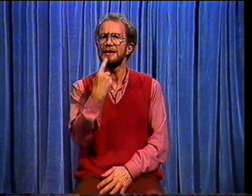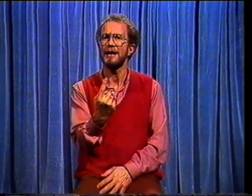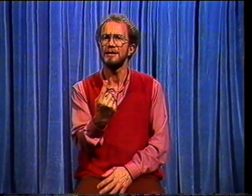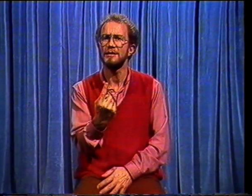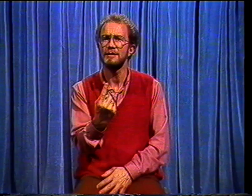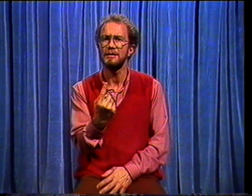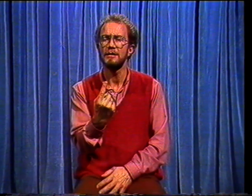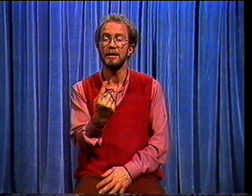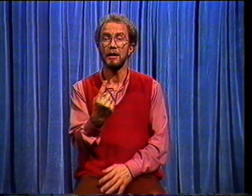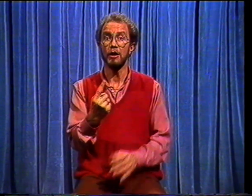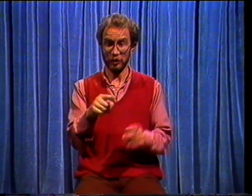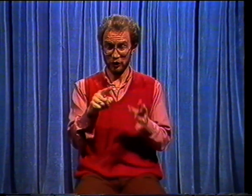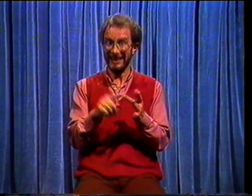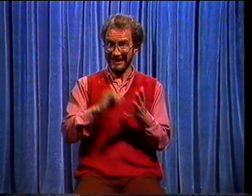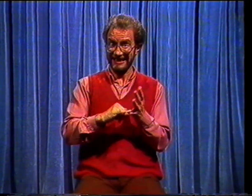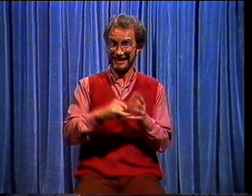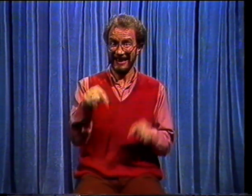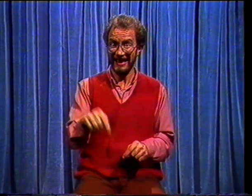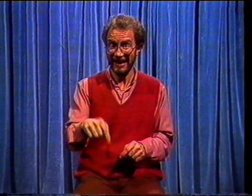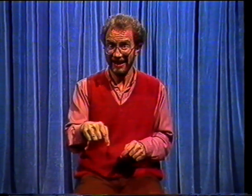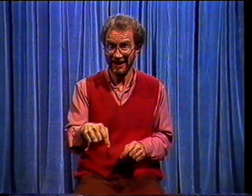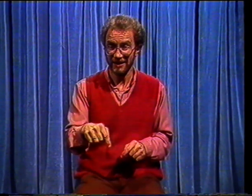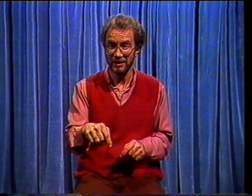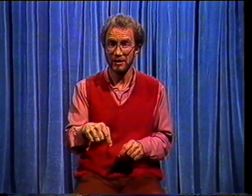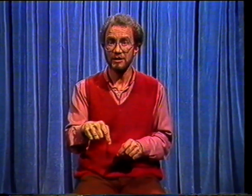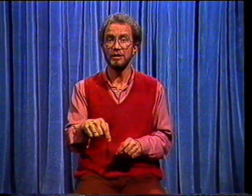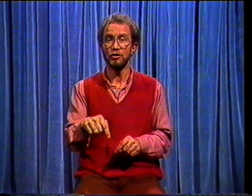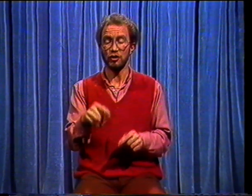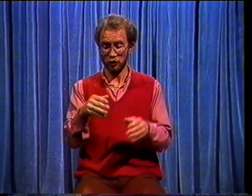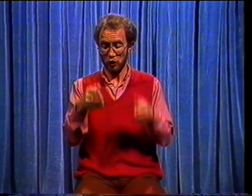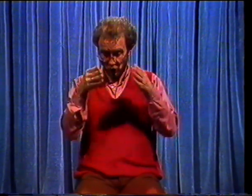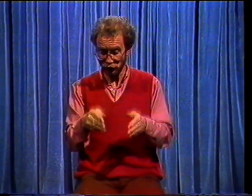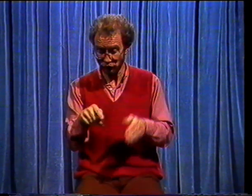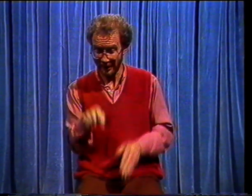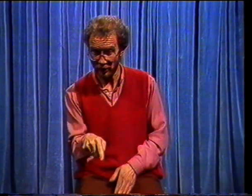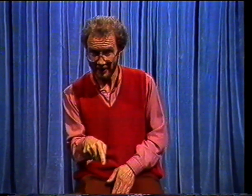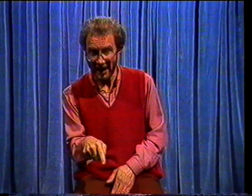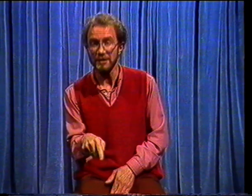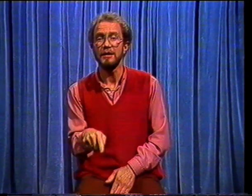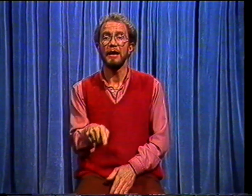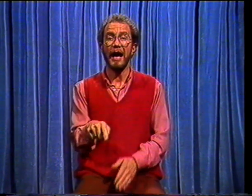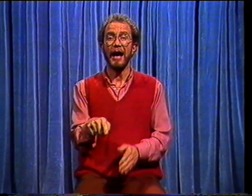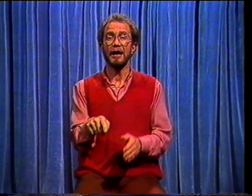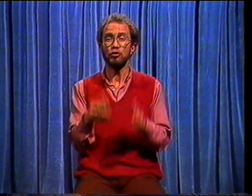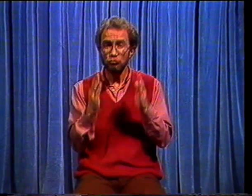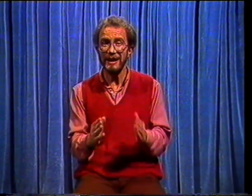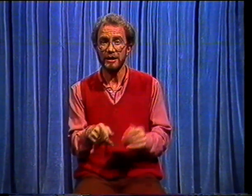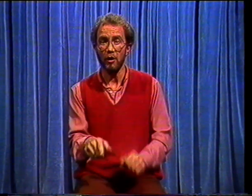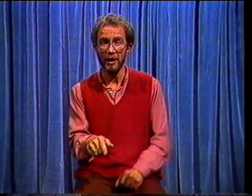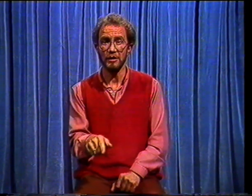when she says, "She is here," she's concentrating on that, and she's stressing